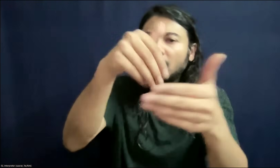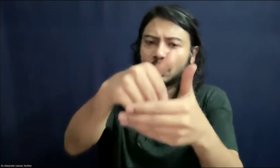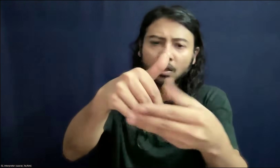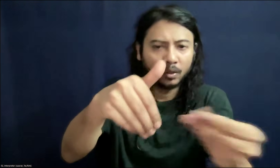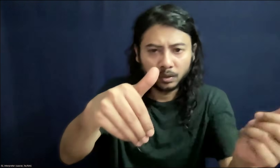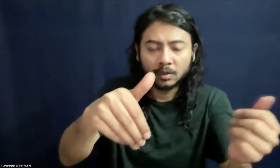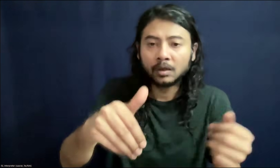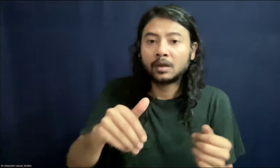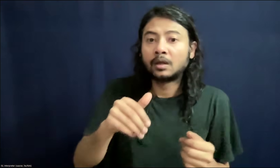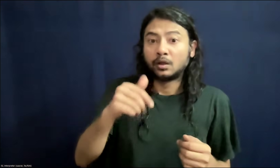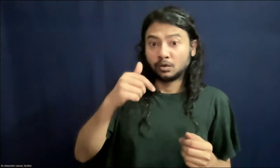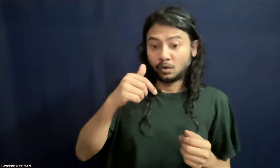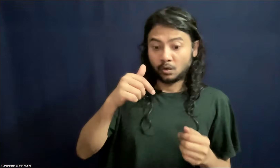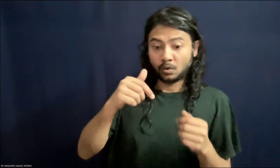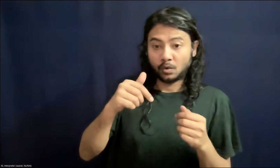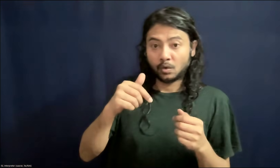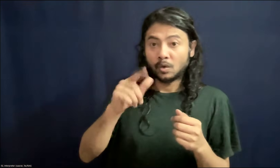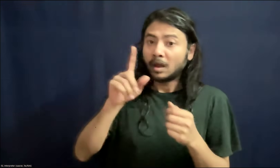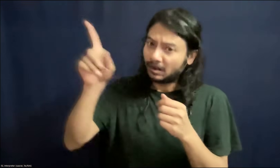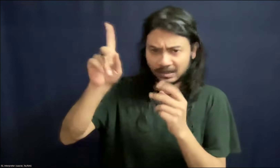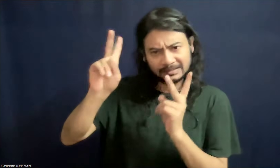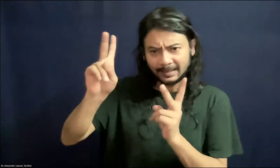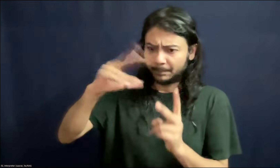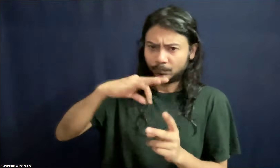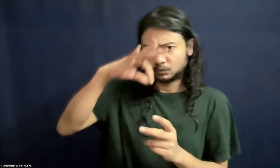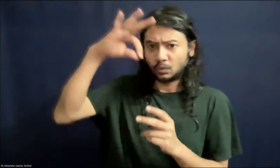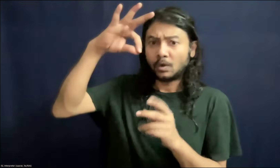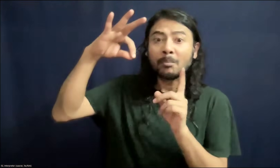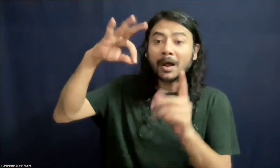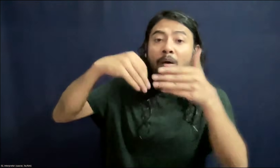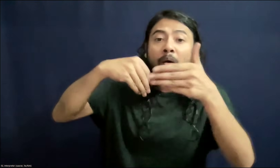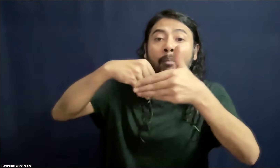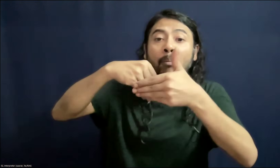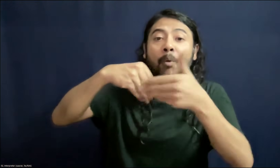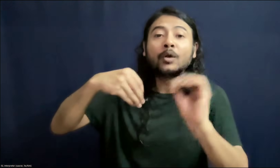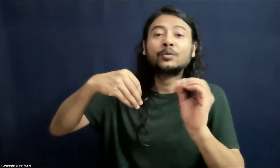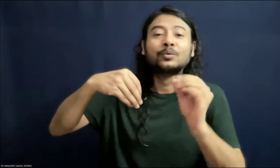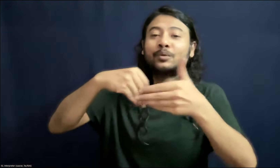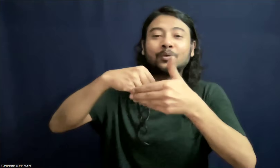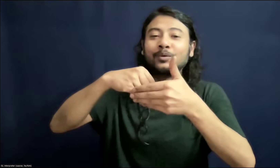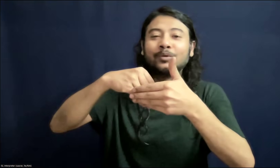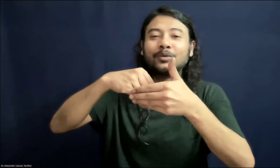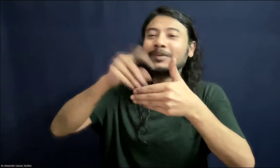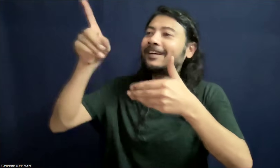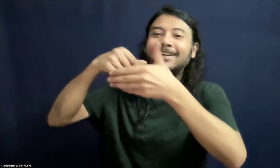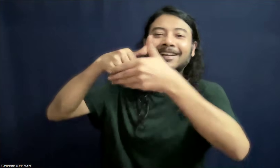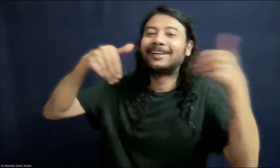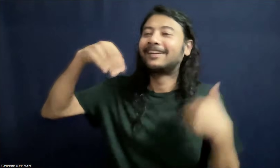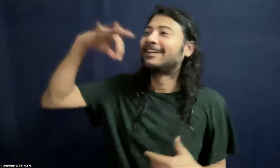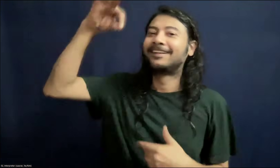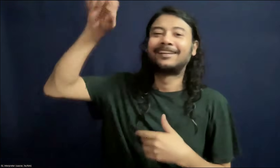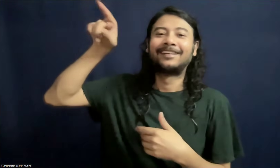go through the cycle of birth and death, whereas those present in spiritual world, they are